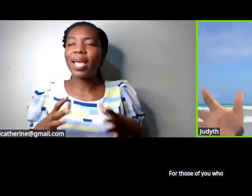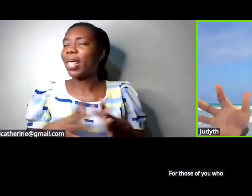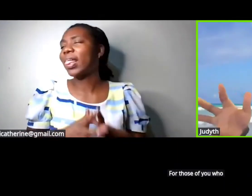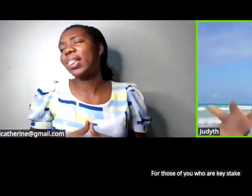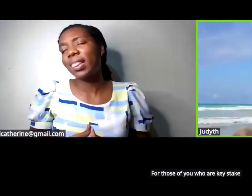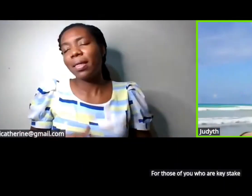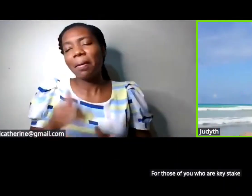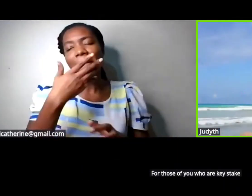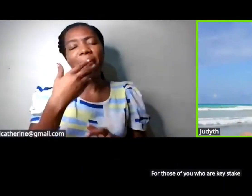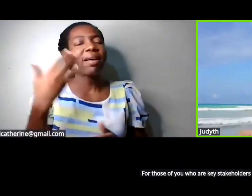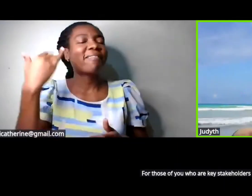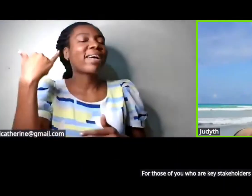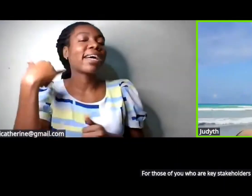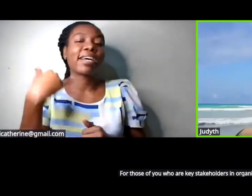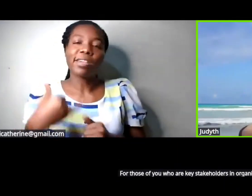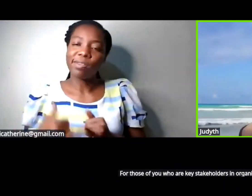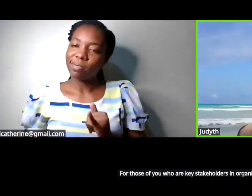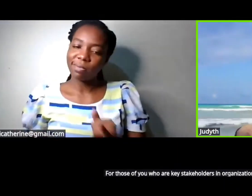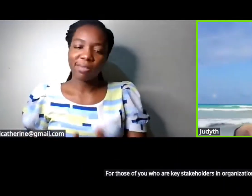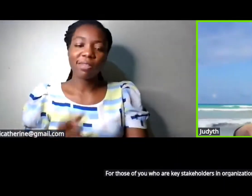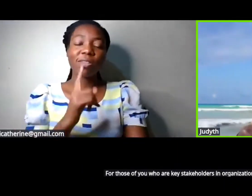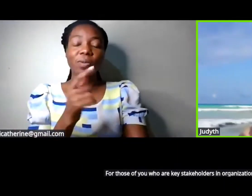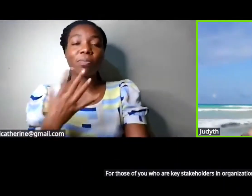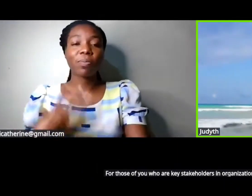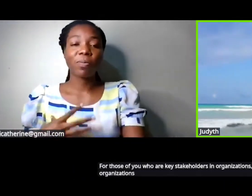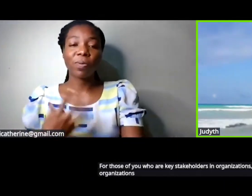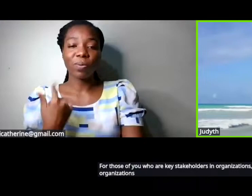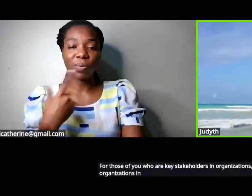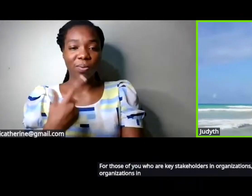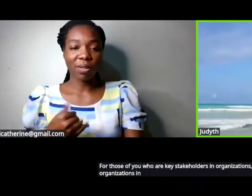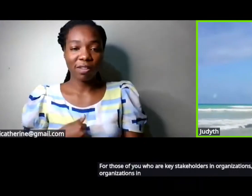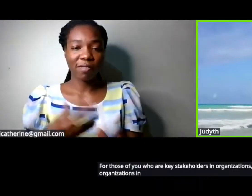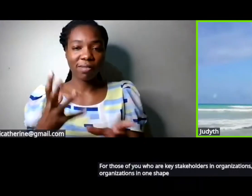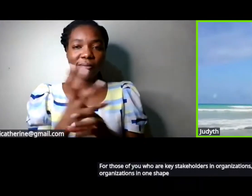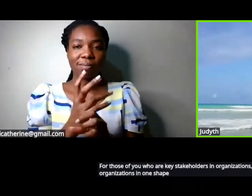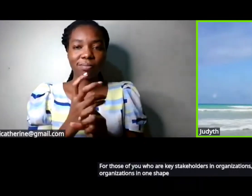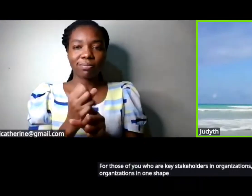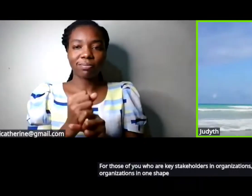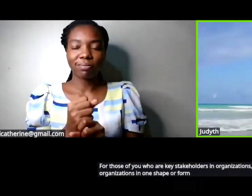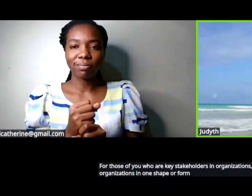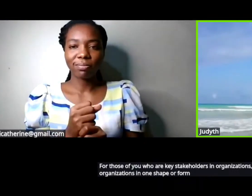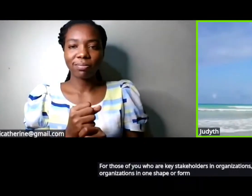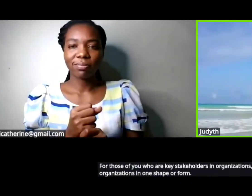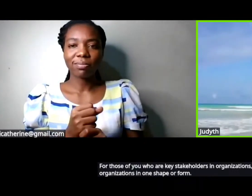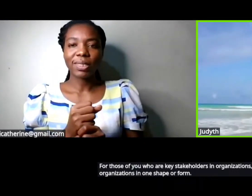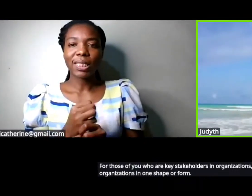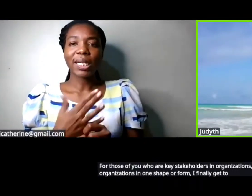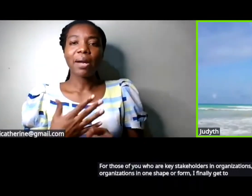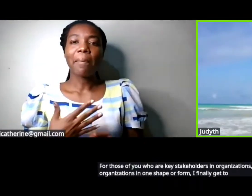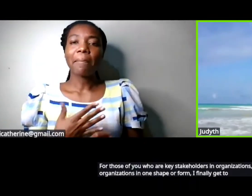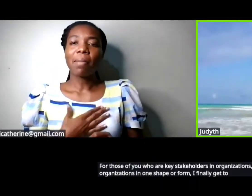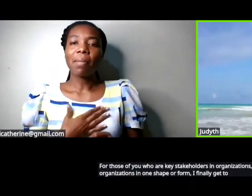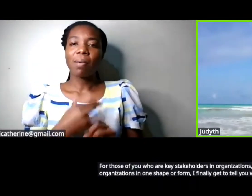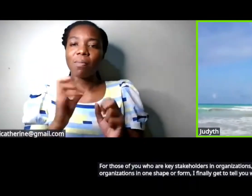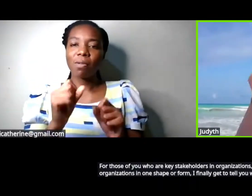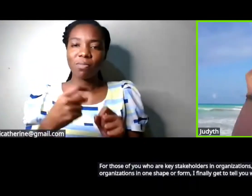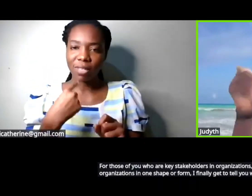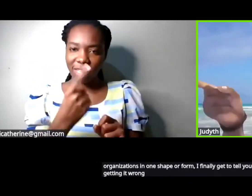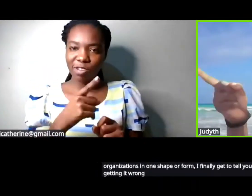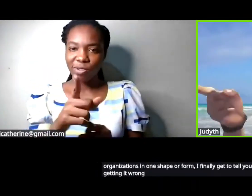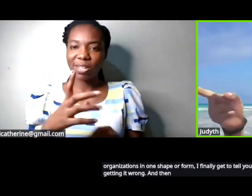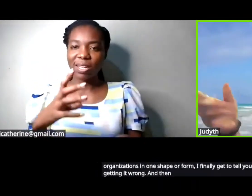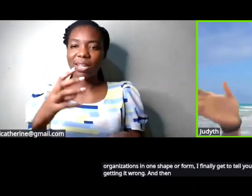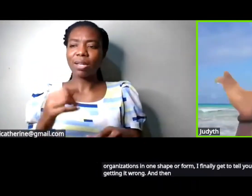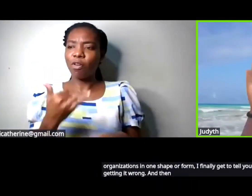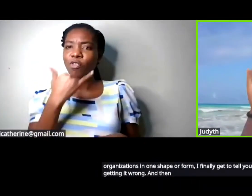in organizations, those who run organizations in one shape or form, I finally get to tell you where you're getting it wrong. And then I call out